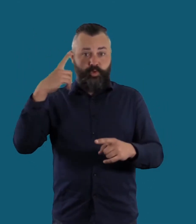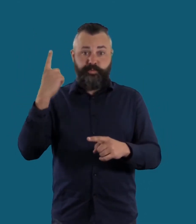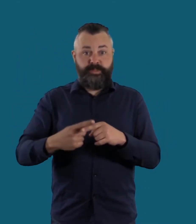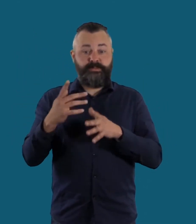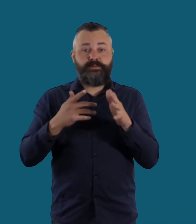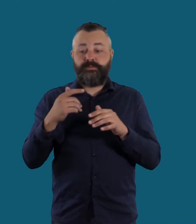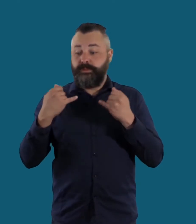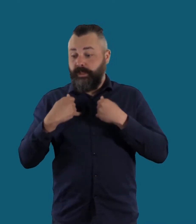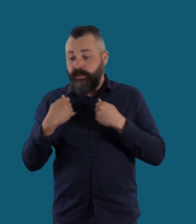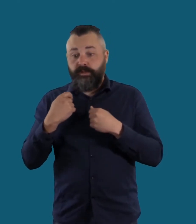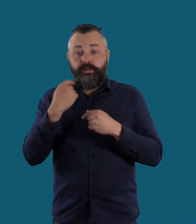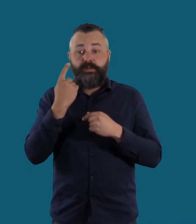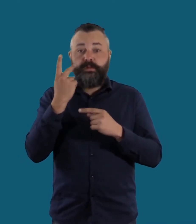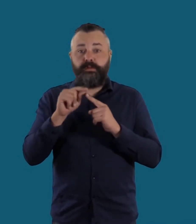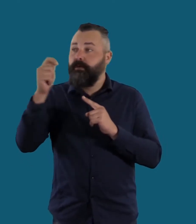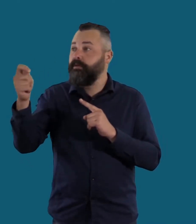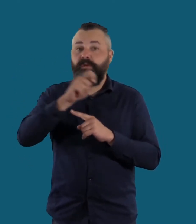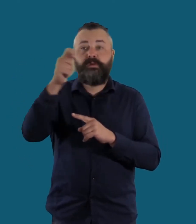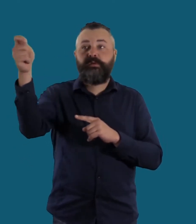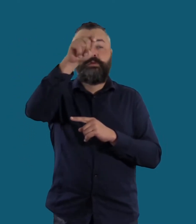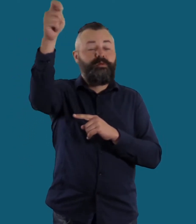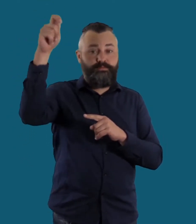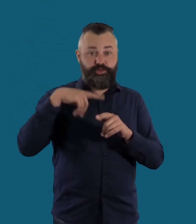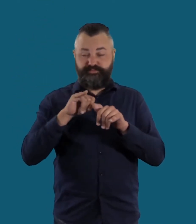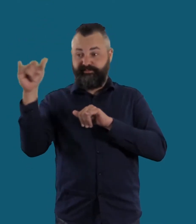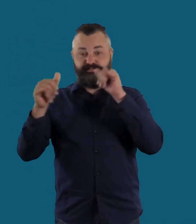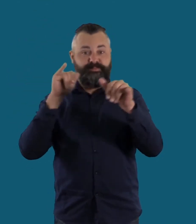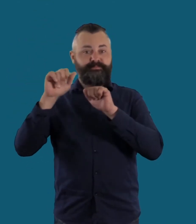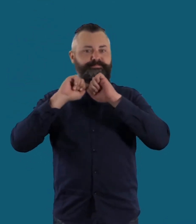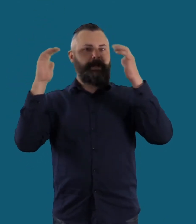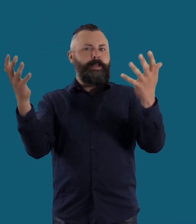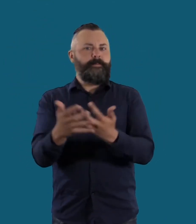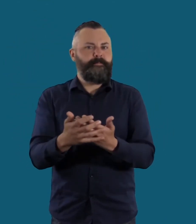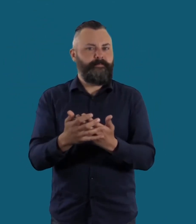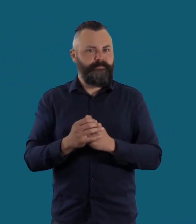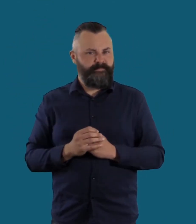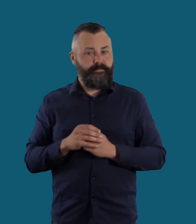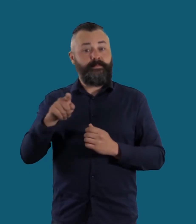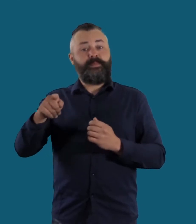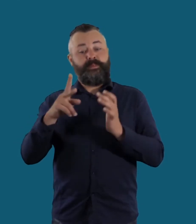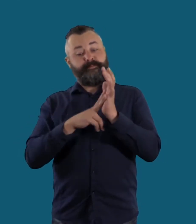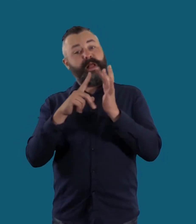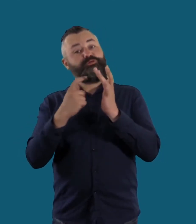Now outbreaks can spread quickly due to air travel, as infectious disease spreads across continents through human-to-human